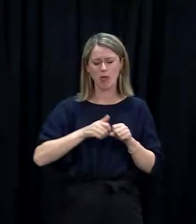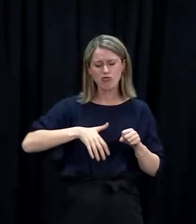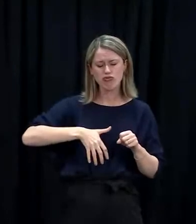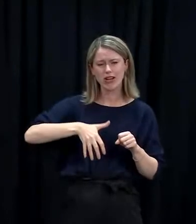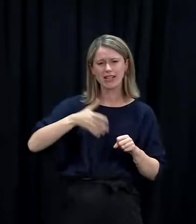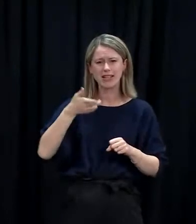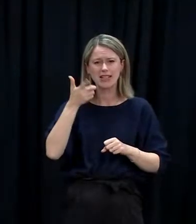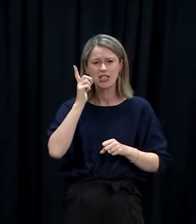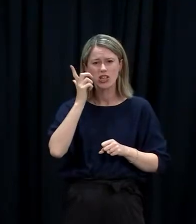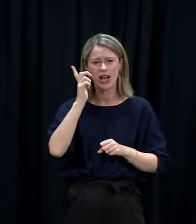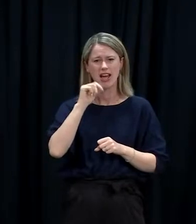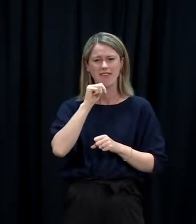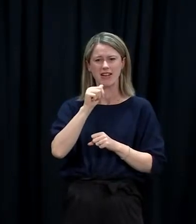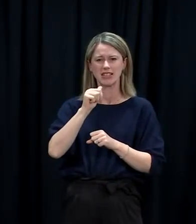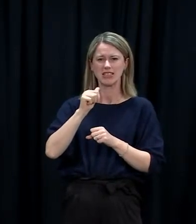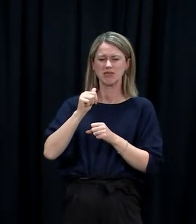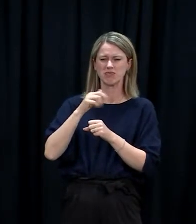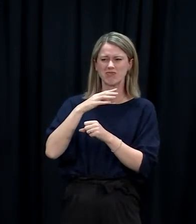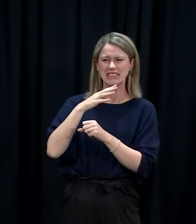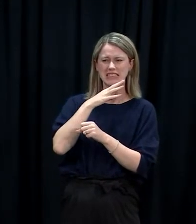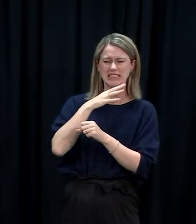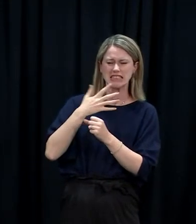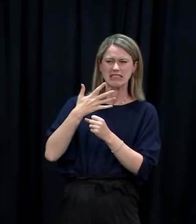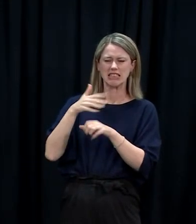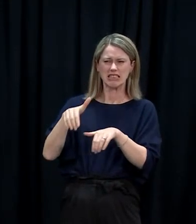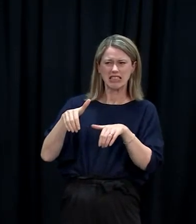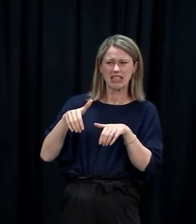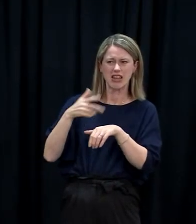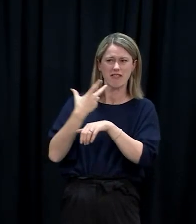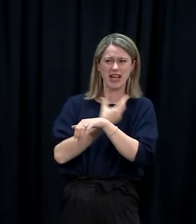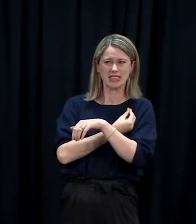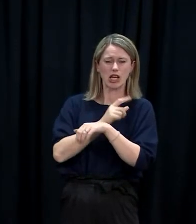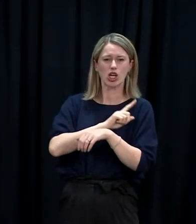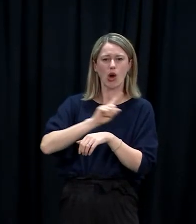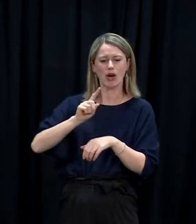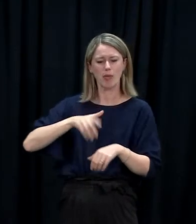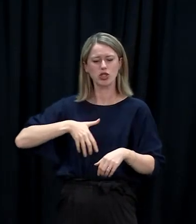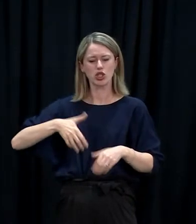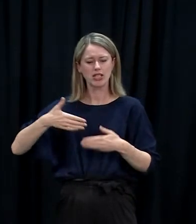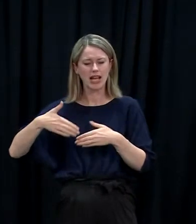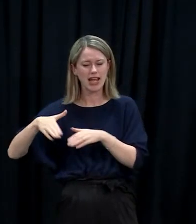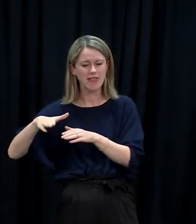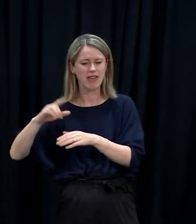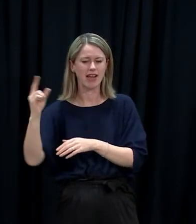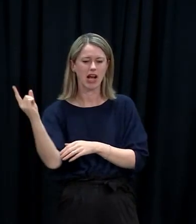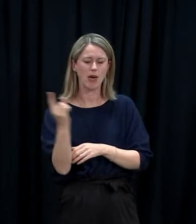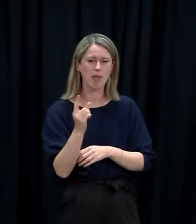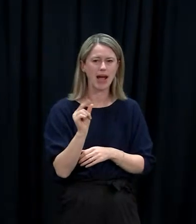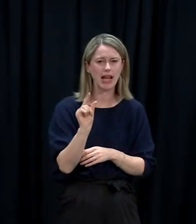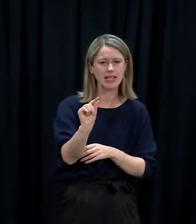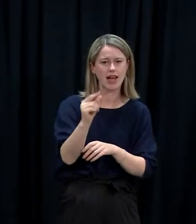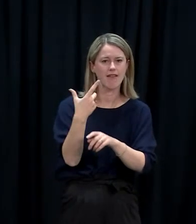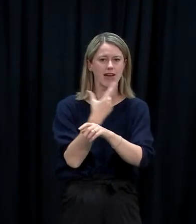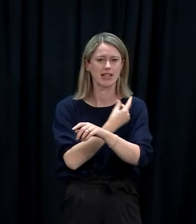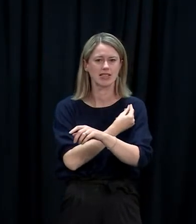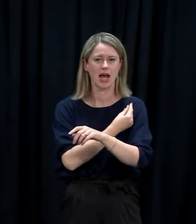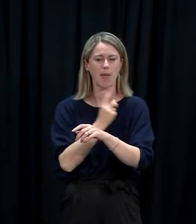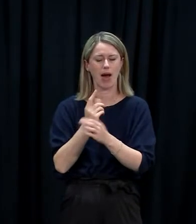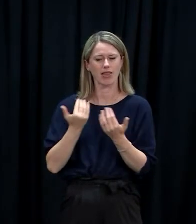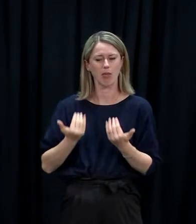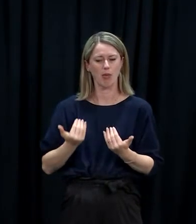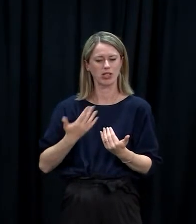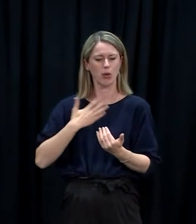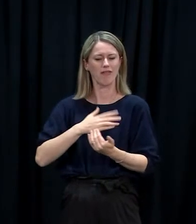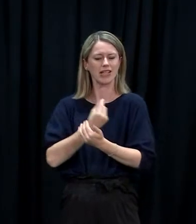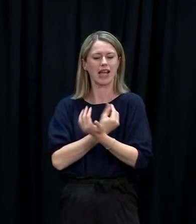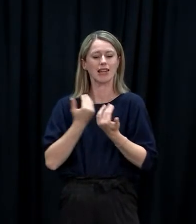for example, who are wary about the vaccine, are going to be going on maternity leave and then coming back vaccinated, but don't want to